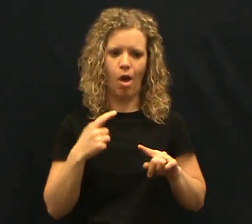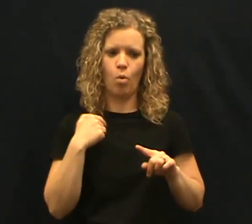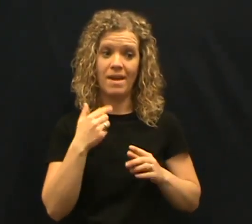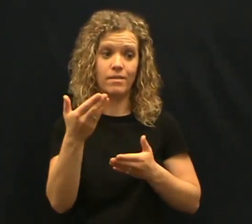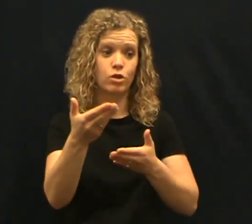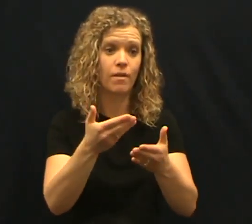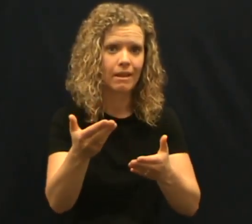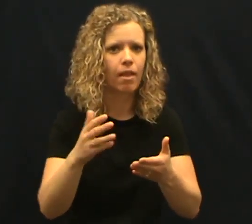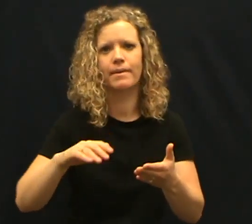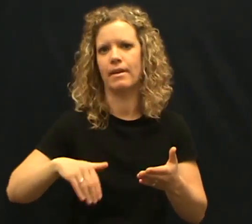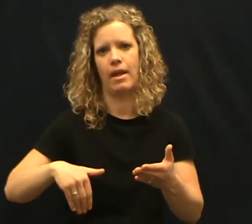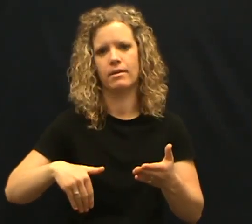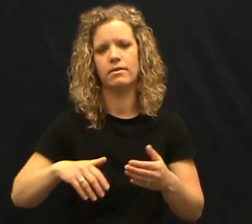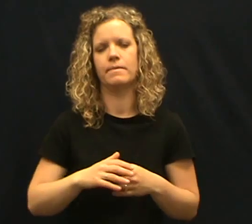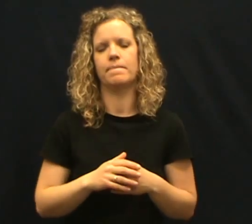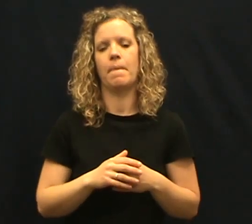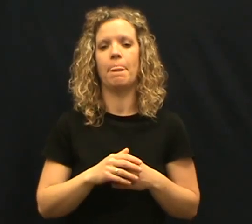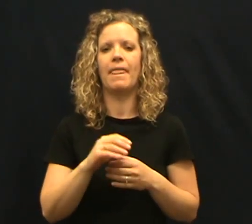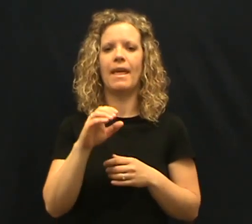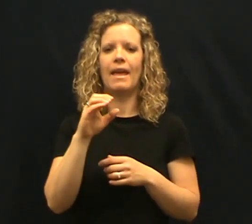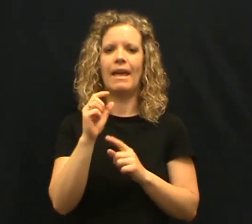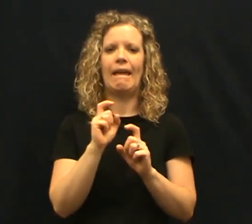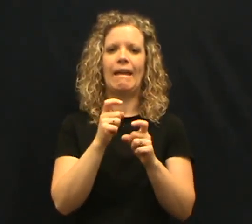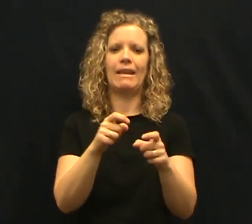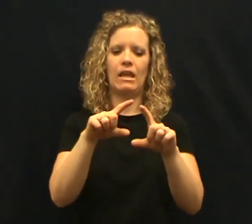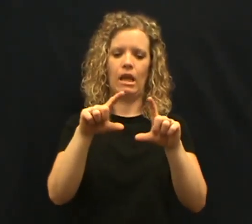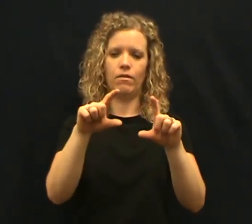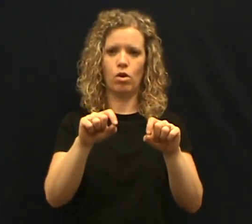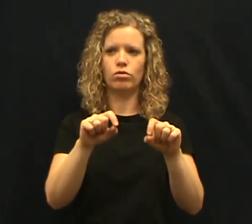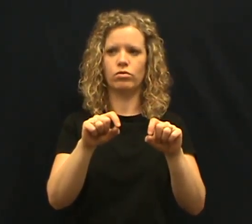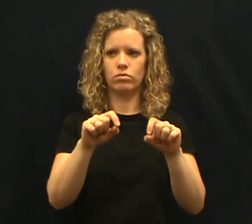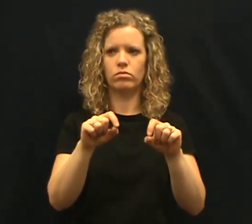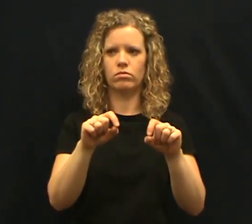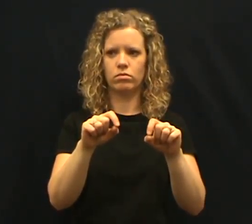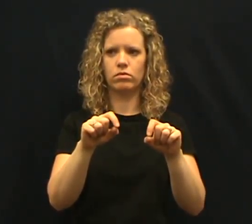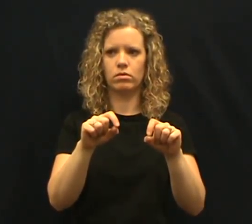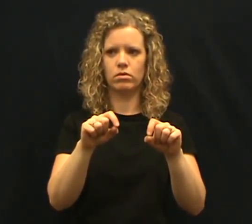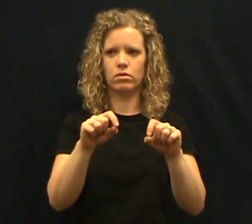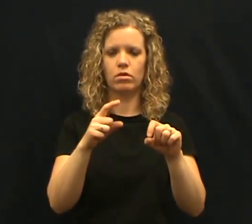Well, for these gift cards, we actually did meet some of those gift